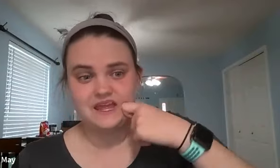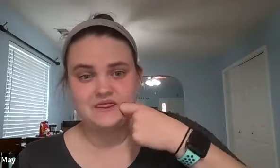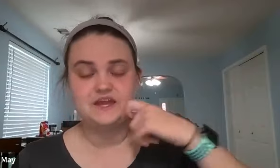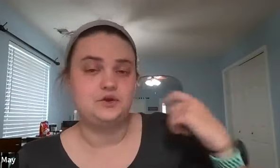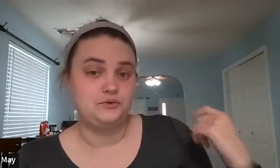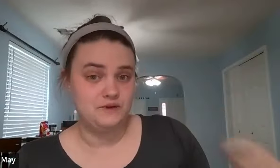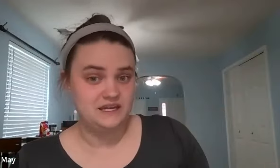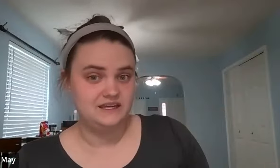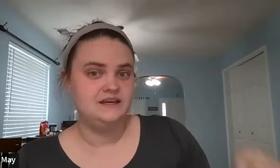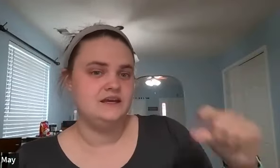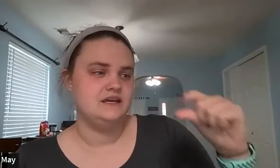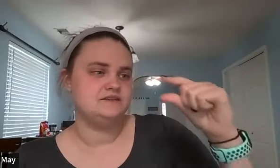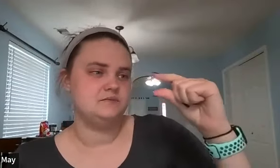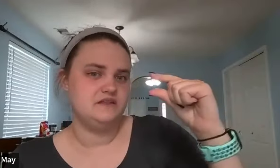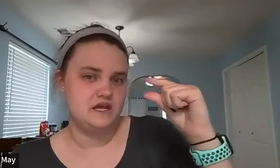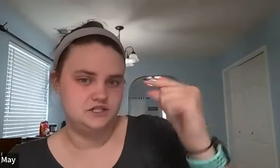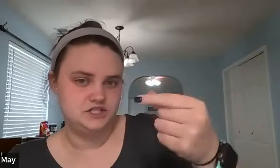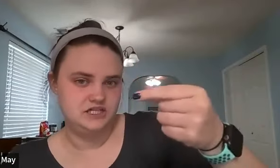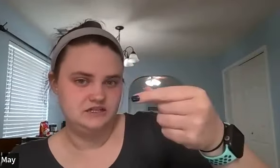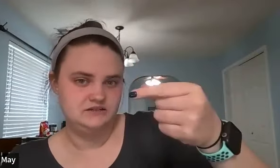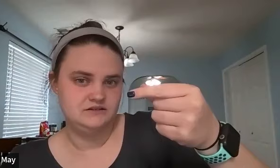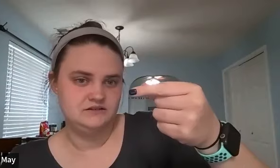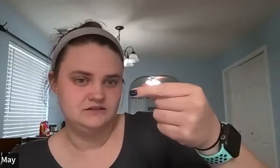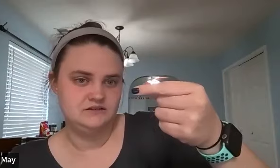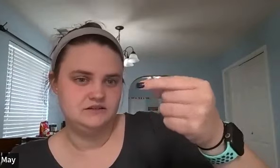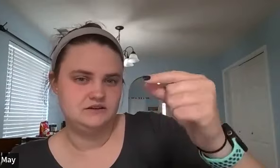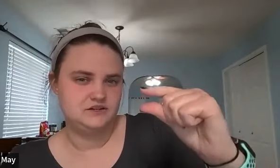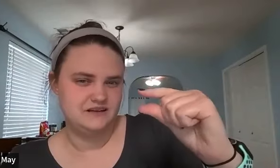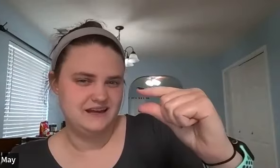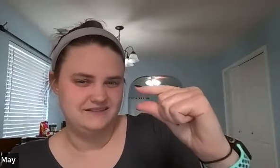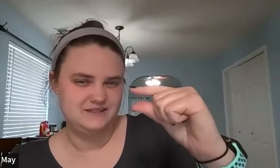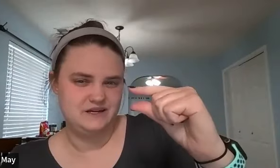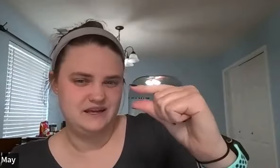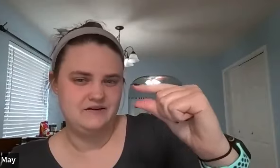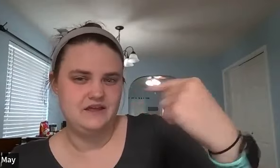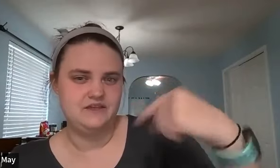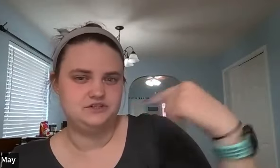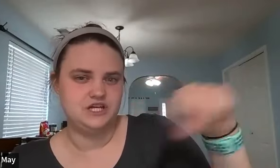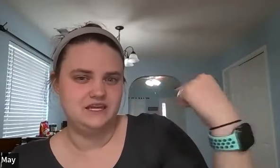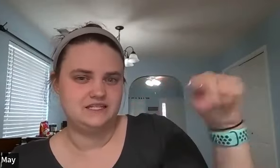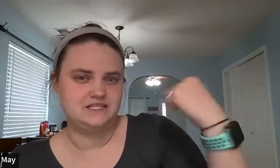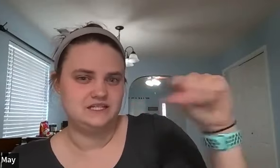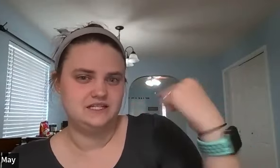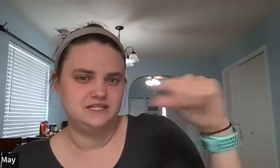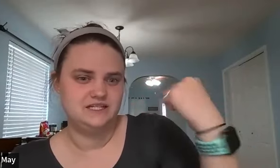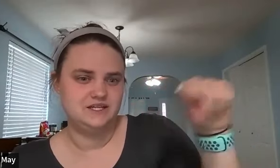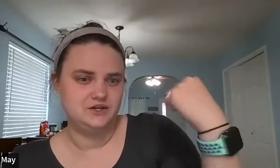And then green is going to be that G. You're going to turn it kind of this way now, and then you shake it.